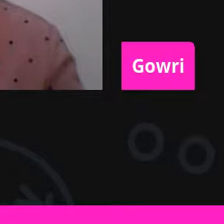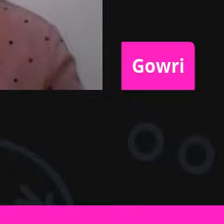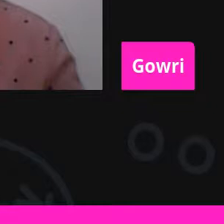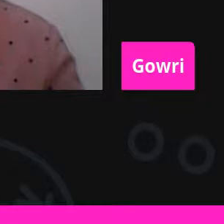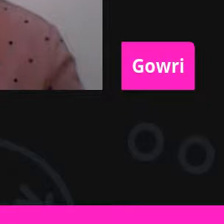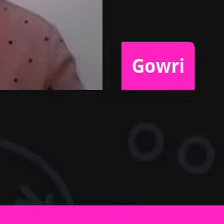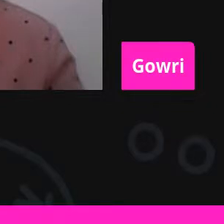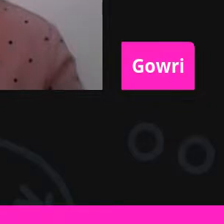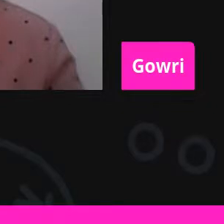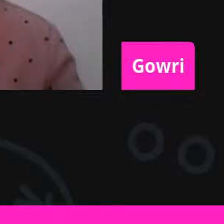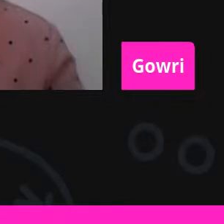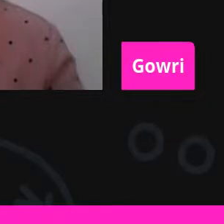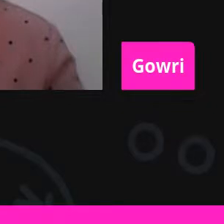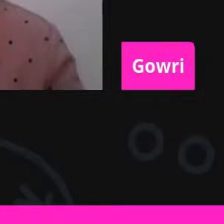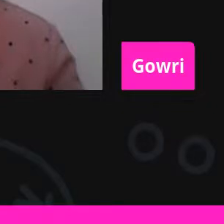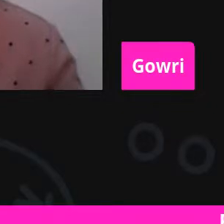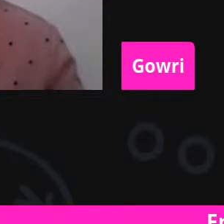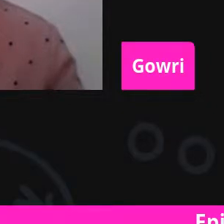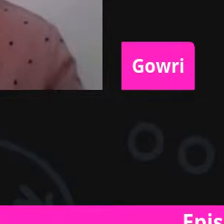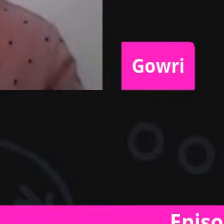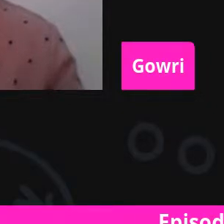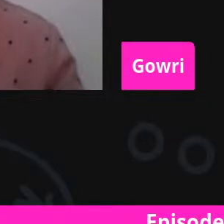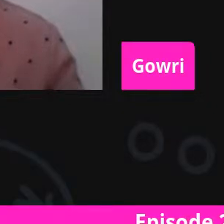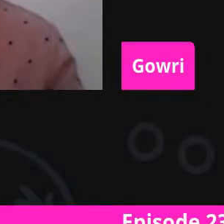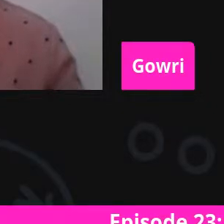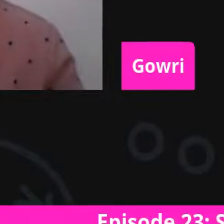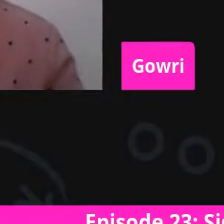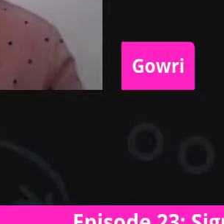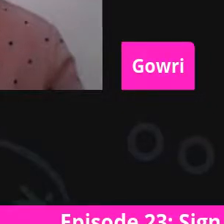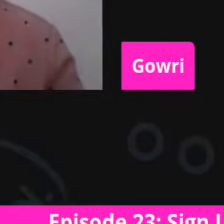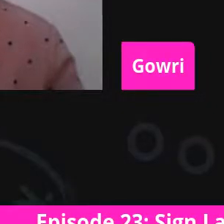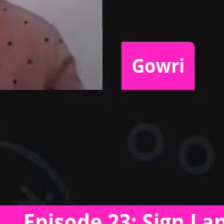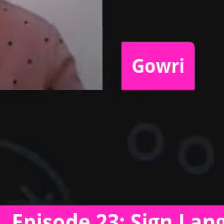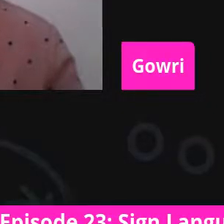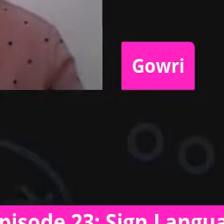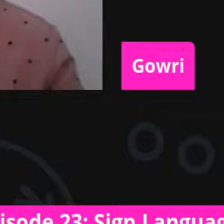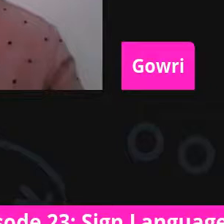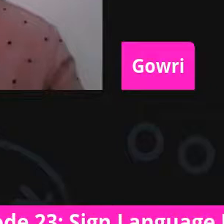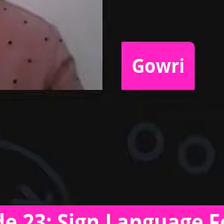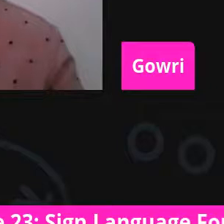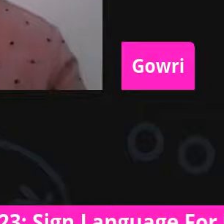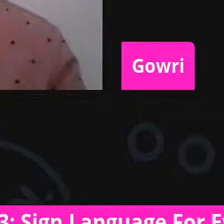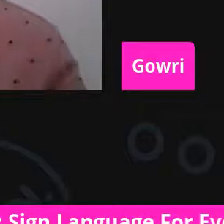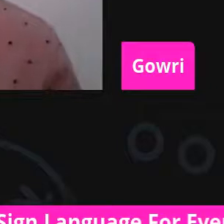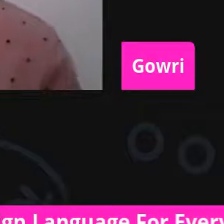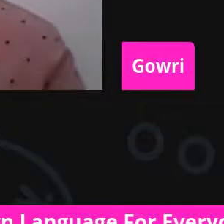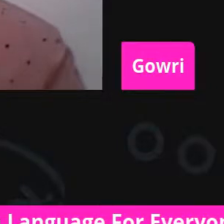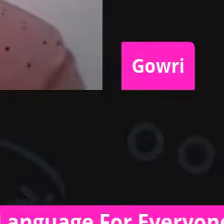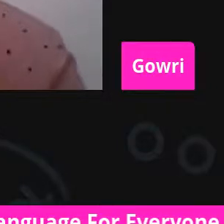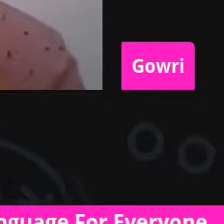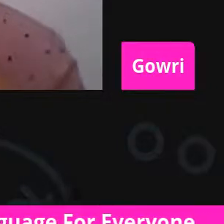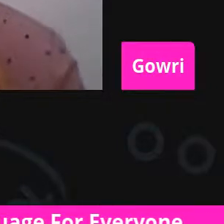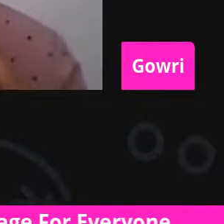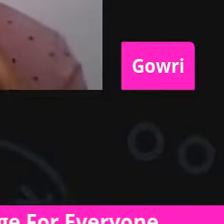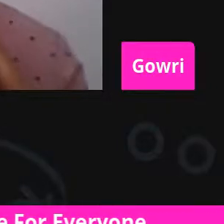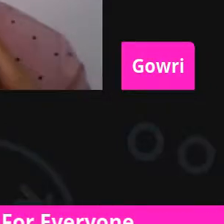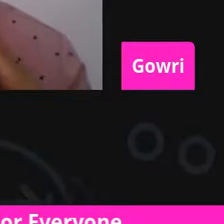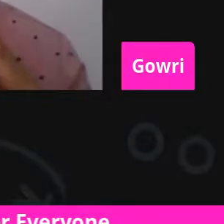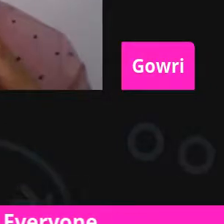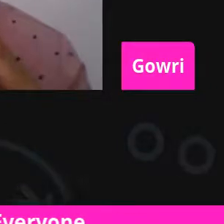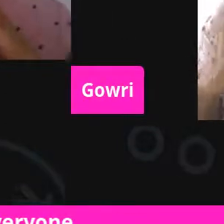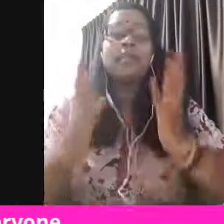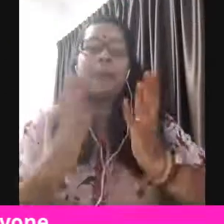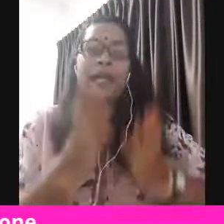Okay, cell. So for cell, we got sign language like this something. But for few words